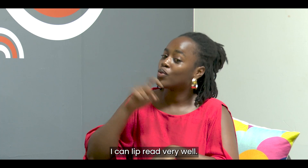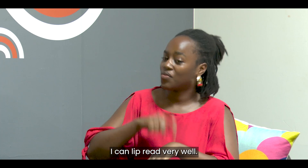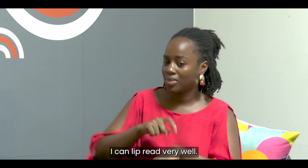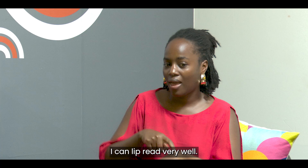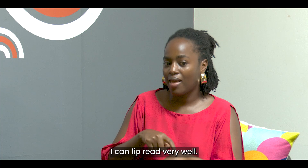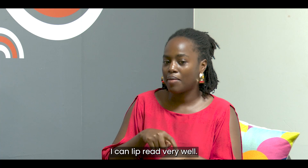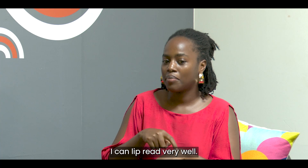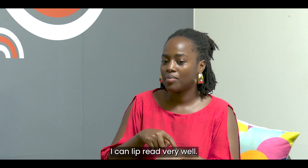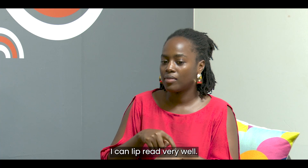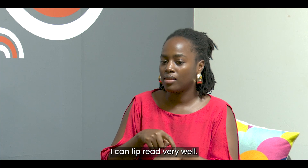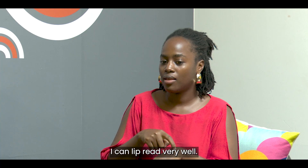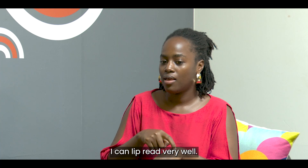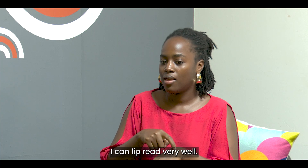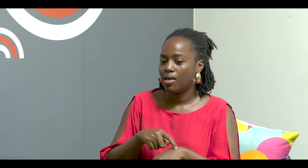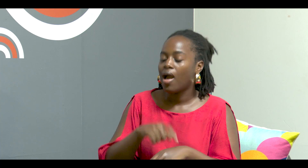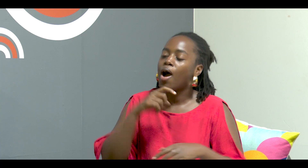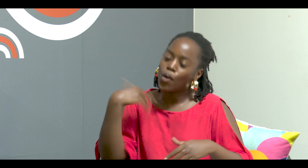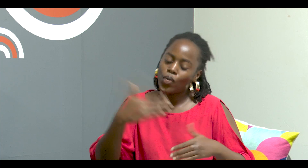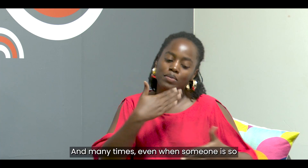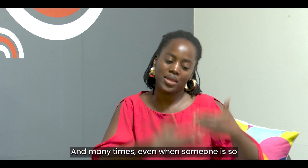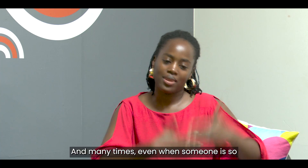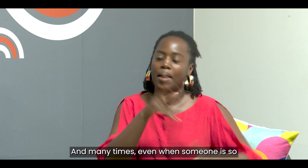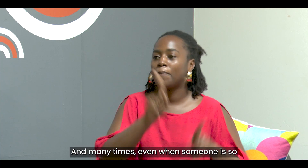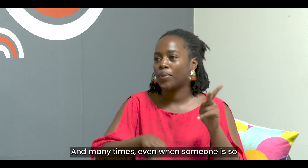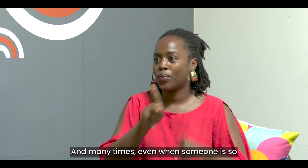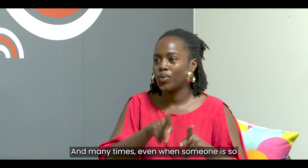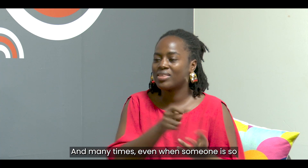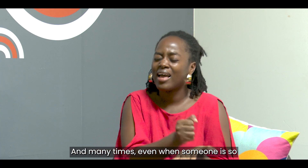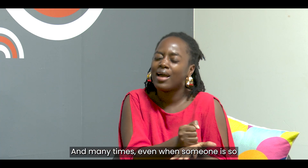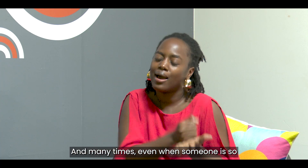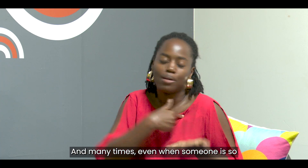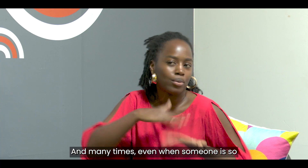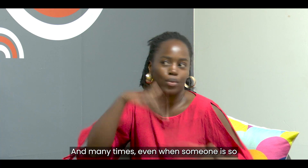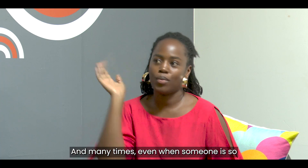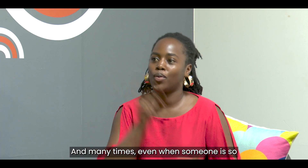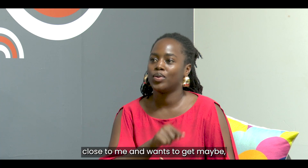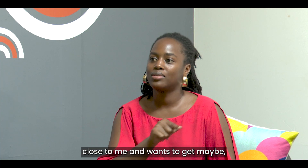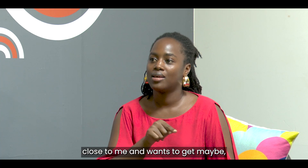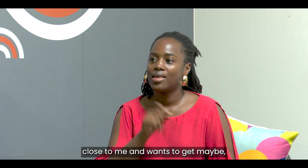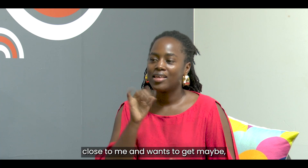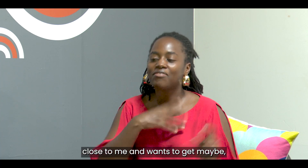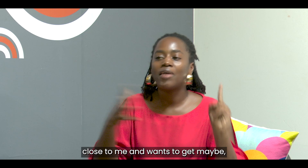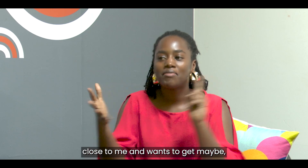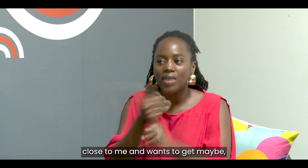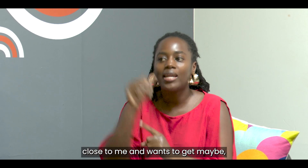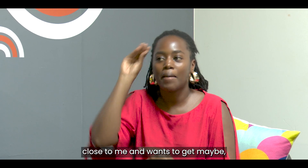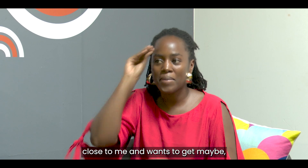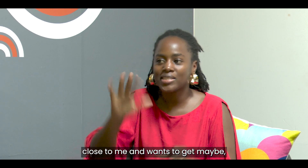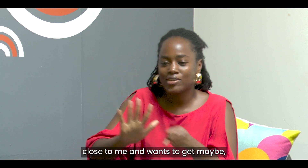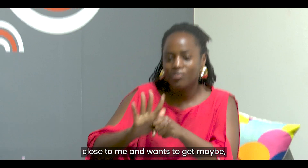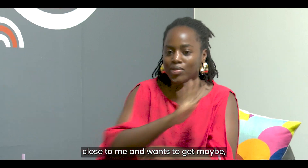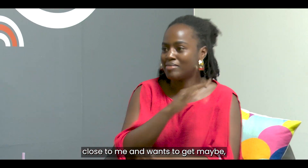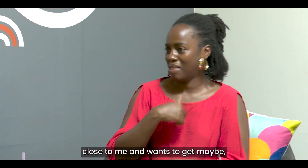lip read very well. And many times, even when someone is so close to me and wants to get, maybe, for